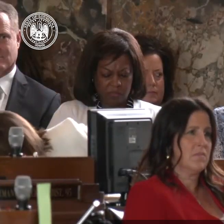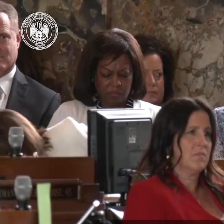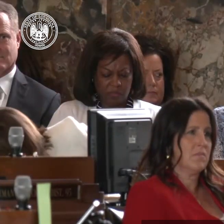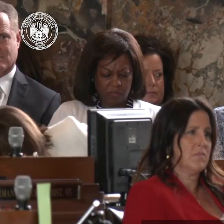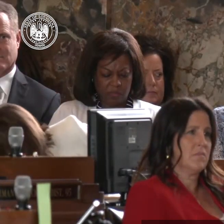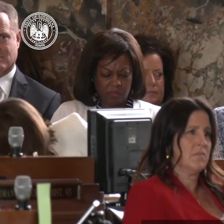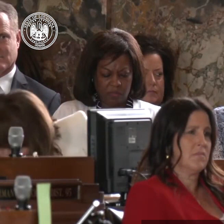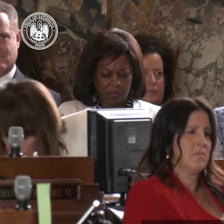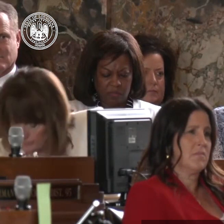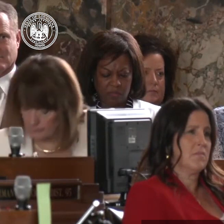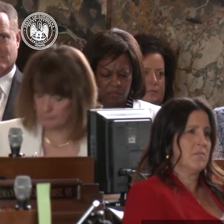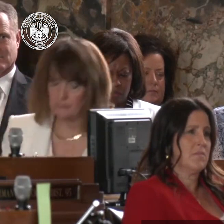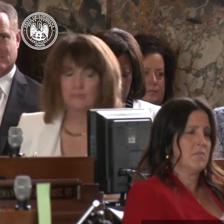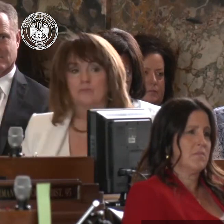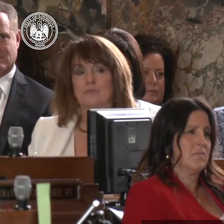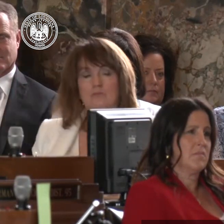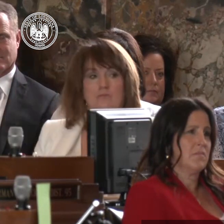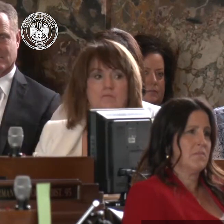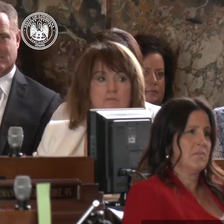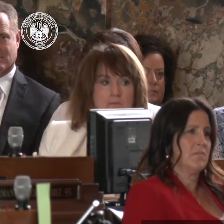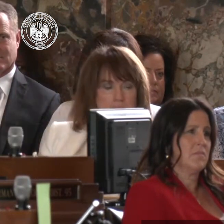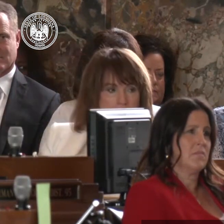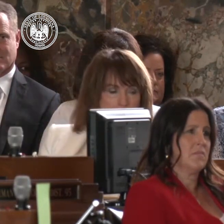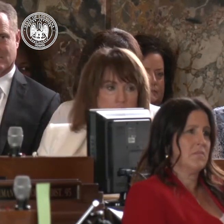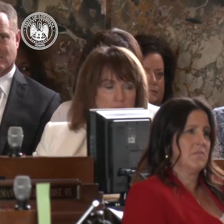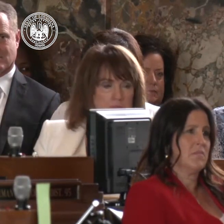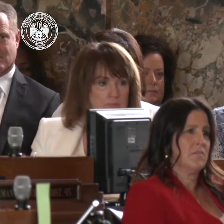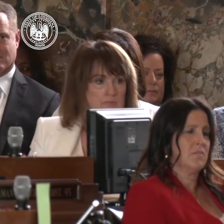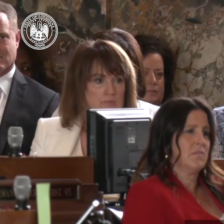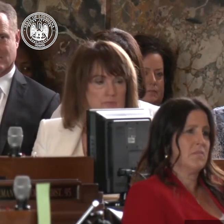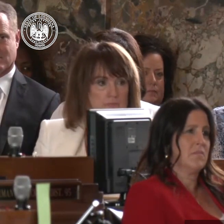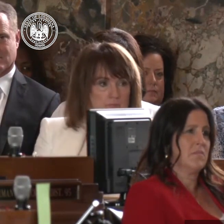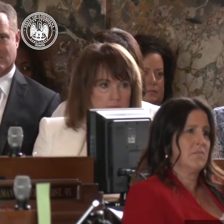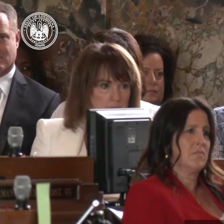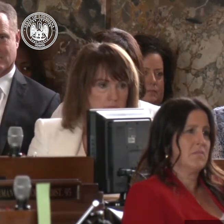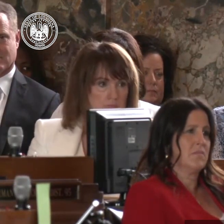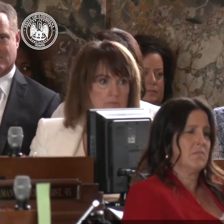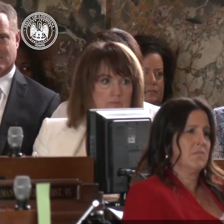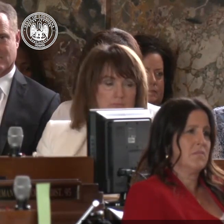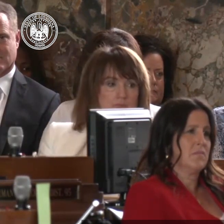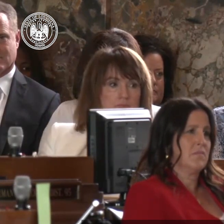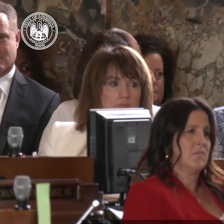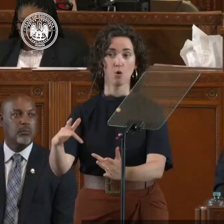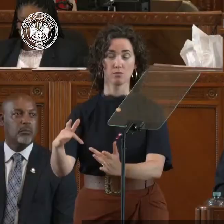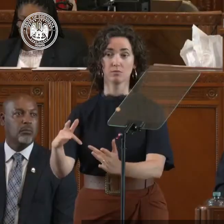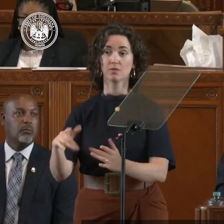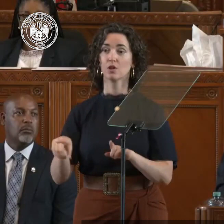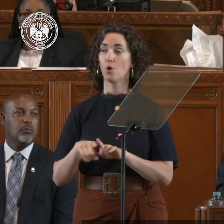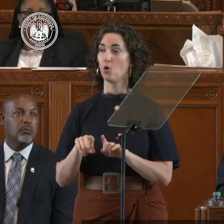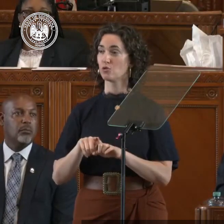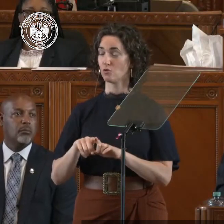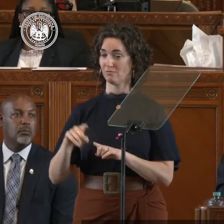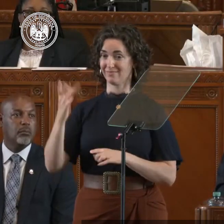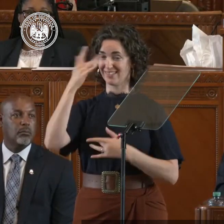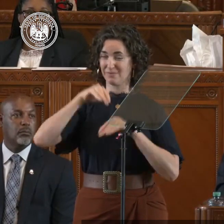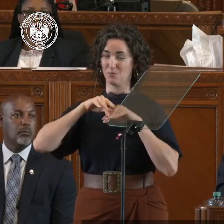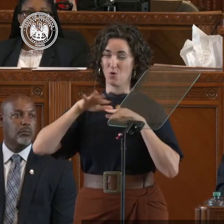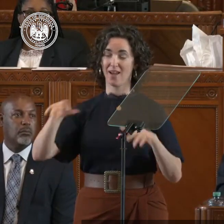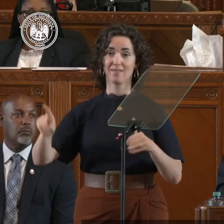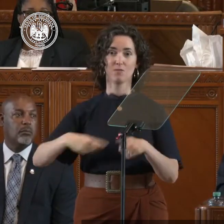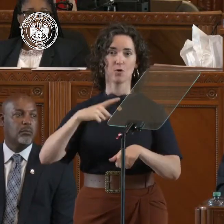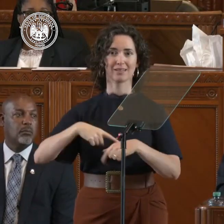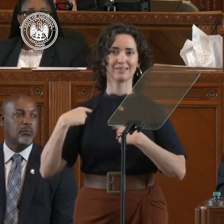our state, Laura and Ida, to tornadoes, and a once-a-century pandemic, and many